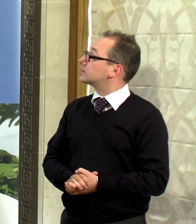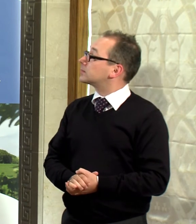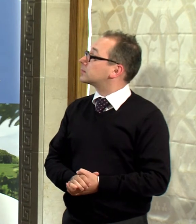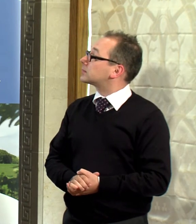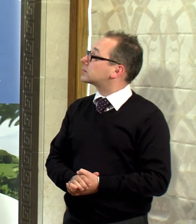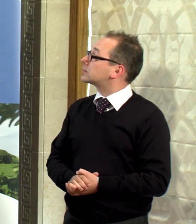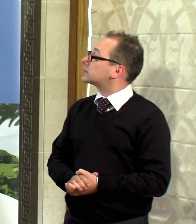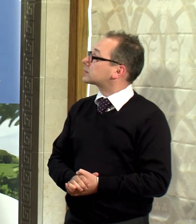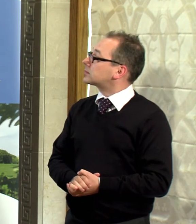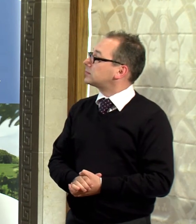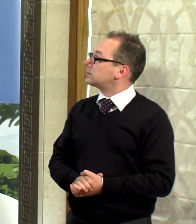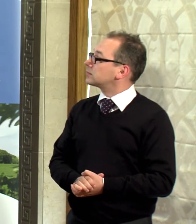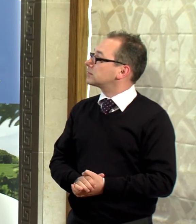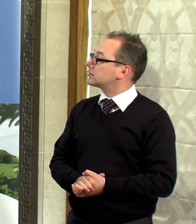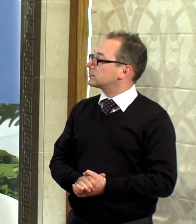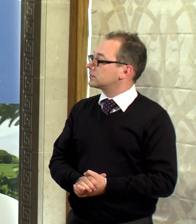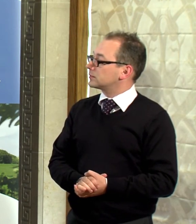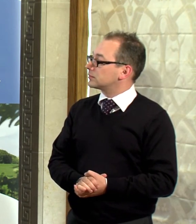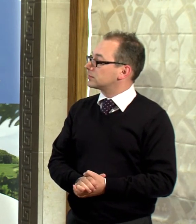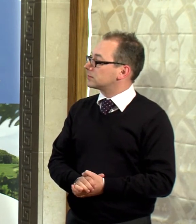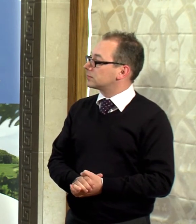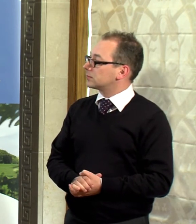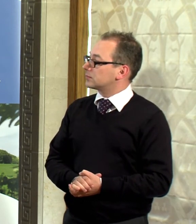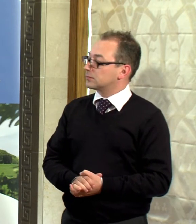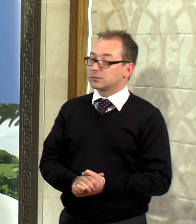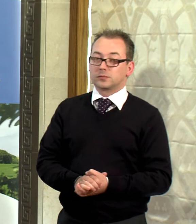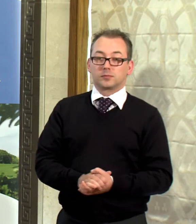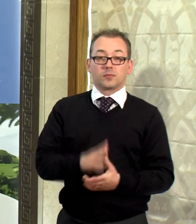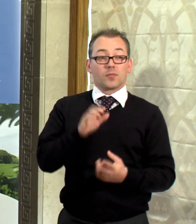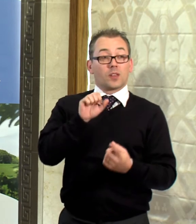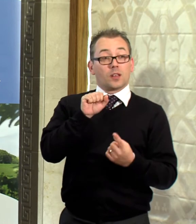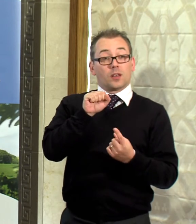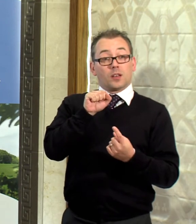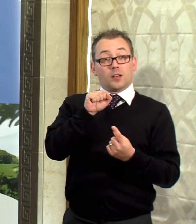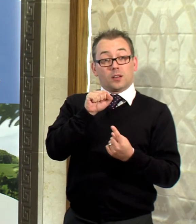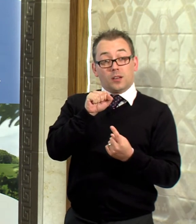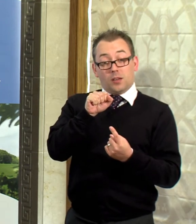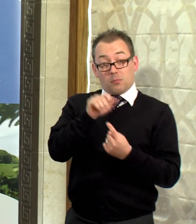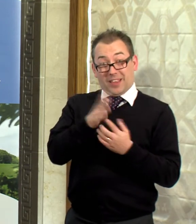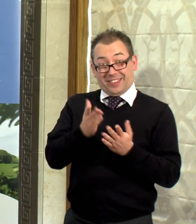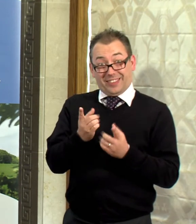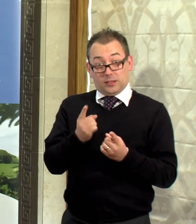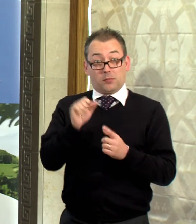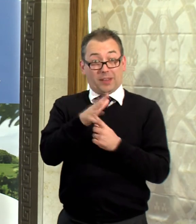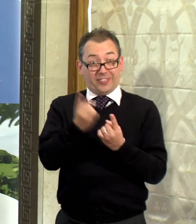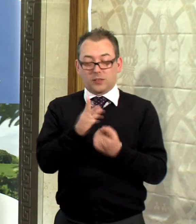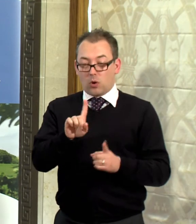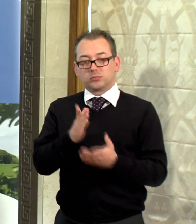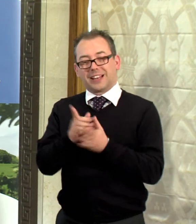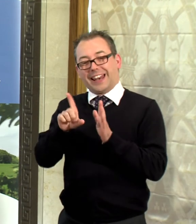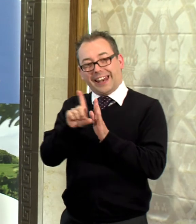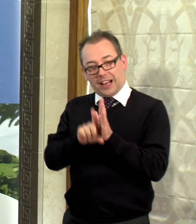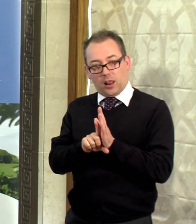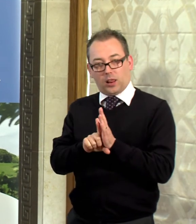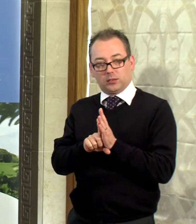At the core of this discussion is the legal and social recognition of access as a